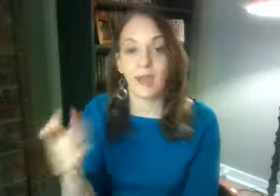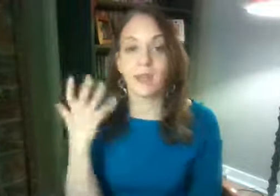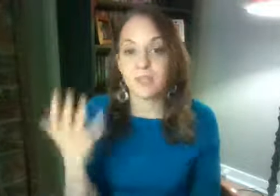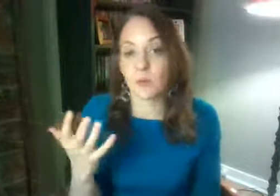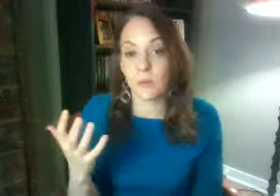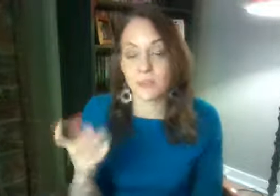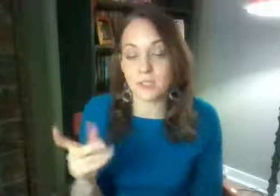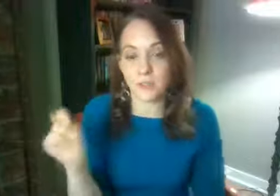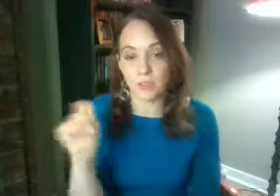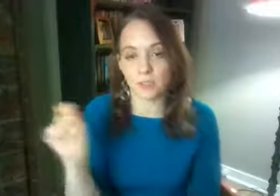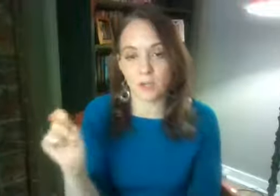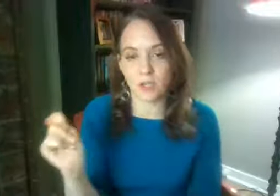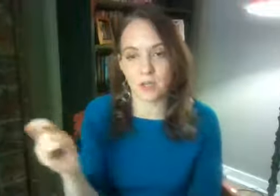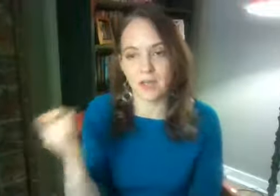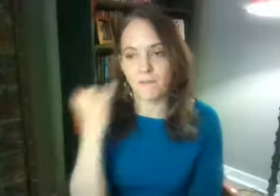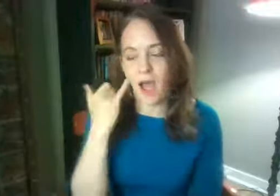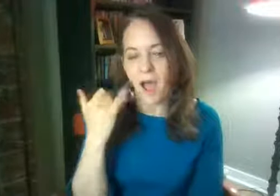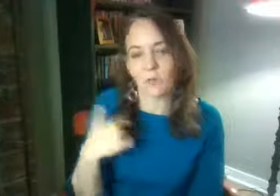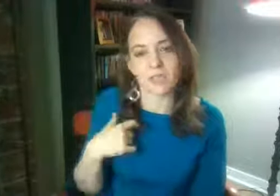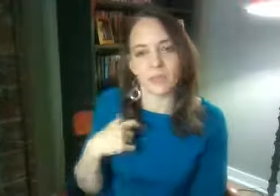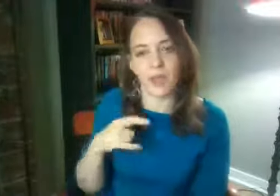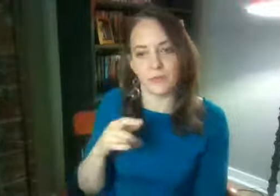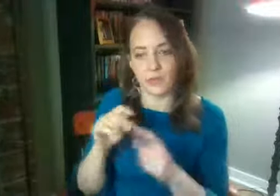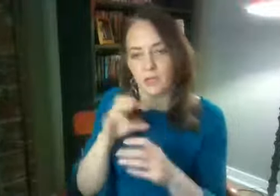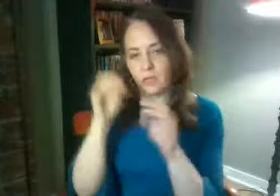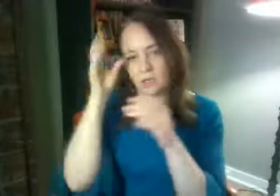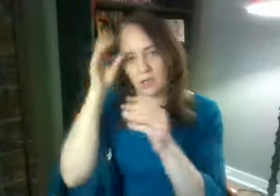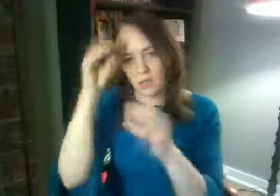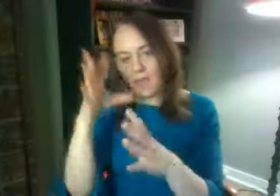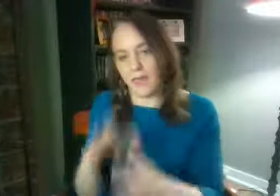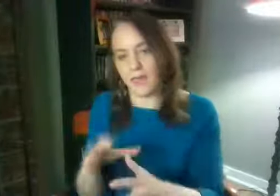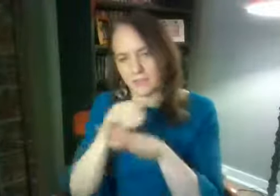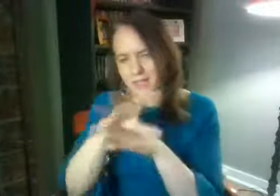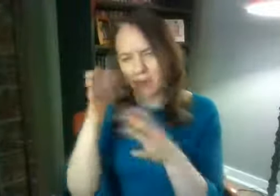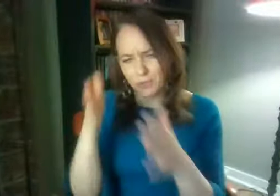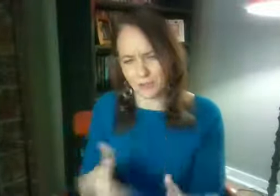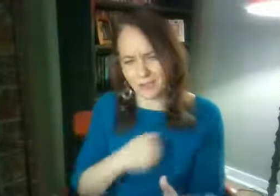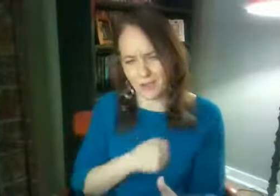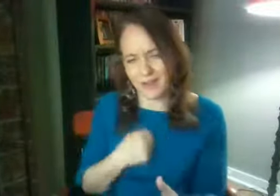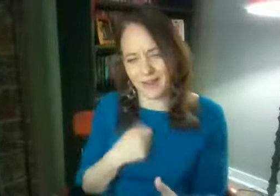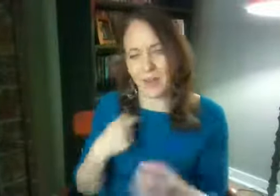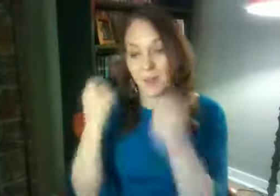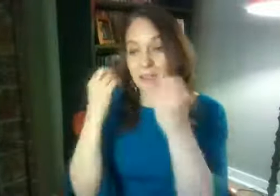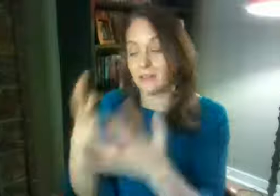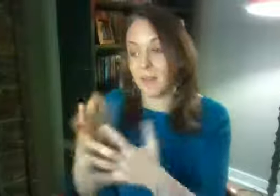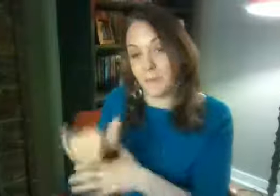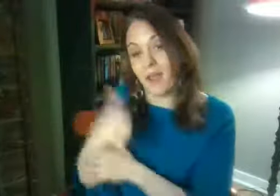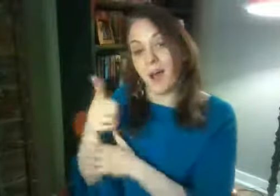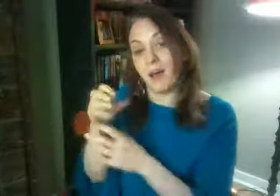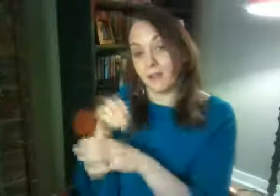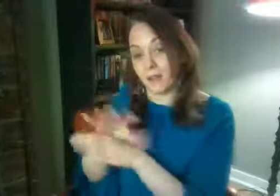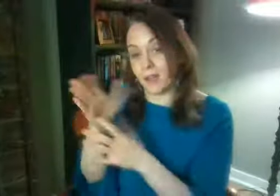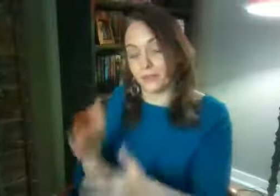And I might do it with this facial expression if I was a counselor, and I wanted to let my other